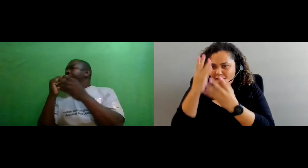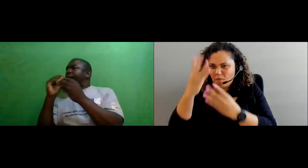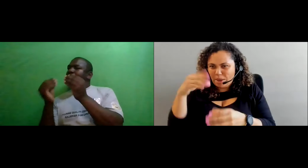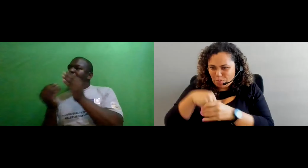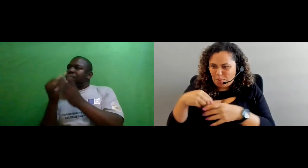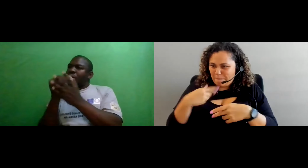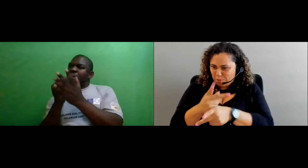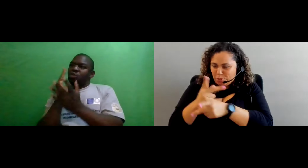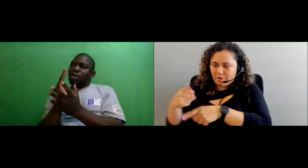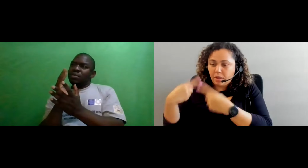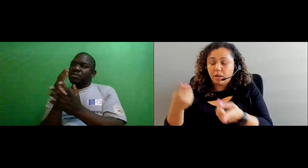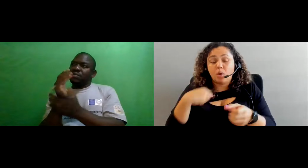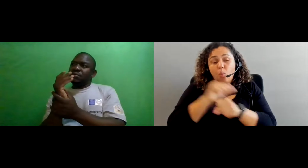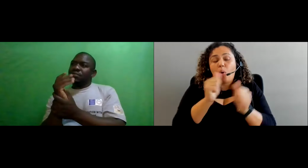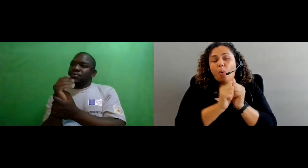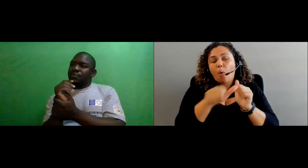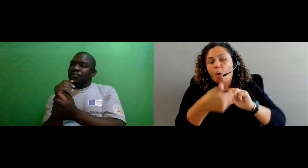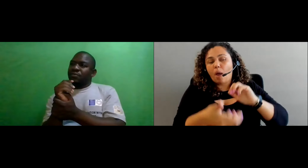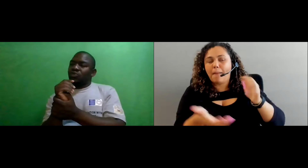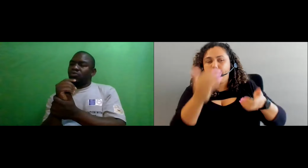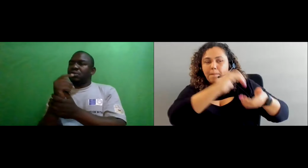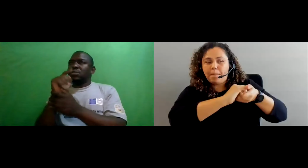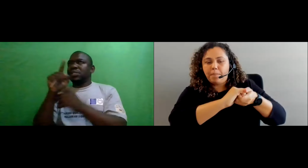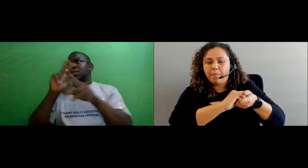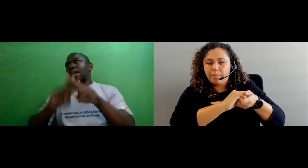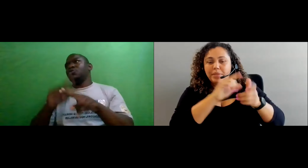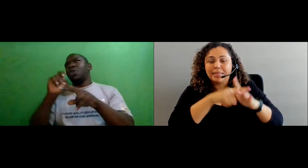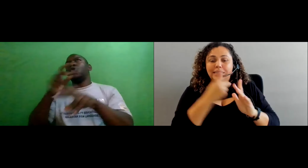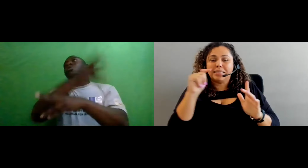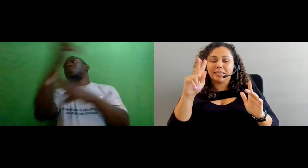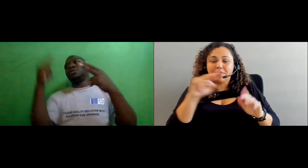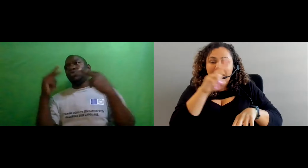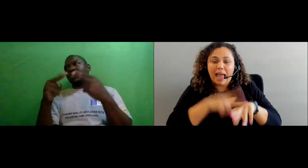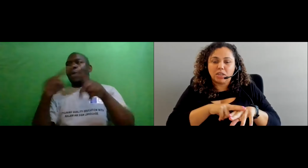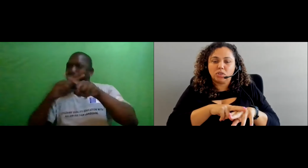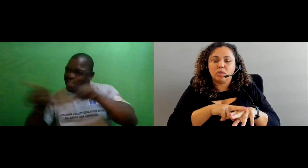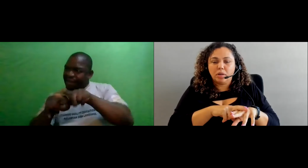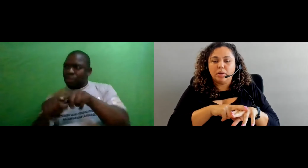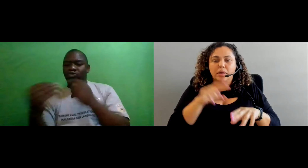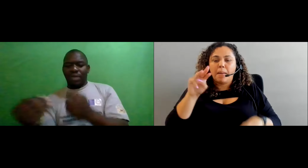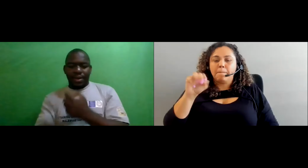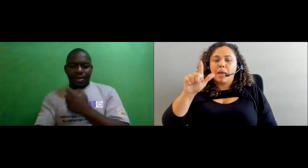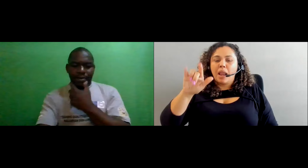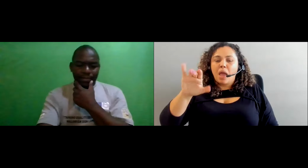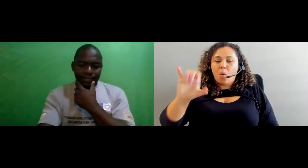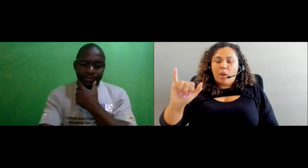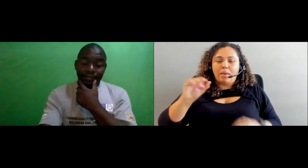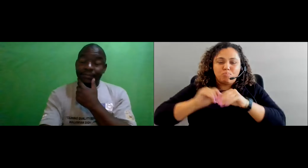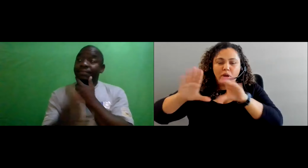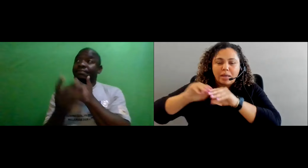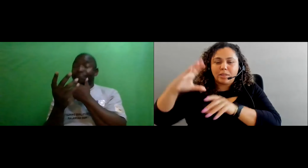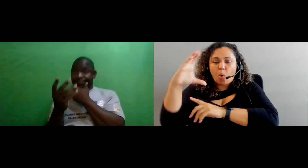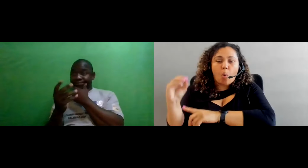So we are working in partnership with our national television station, Malawi Broadcasting Corporation, to have a program on national